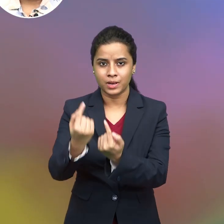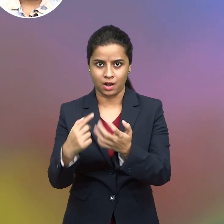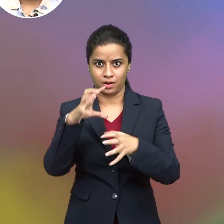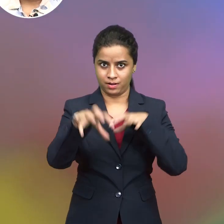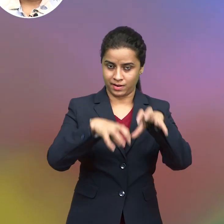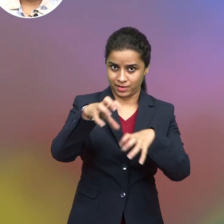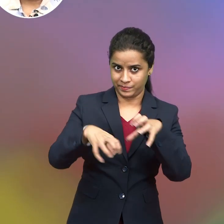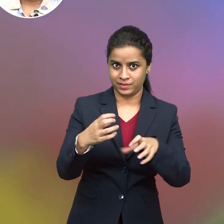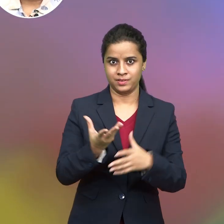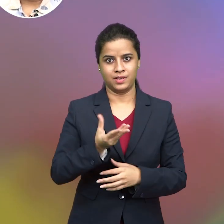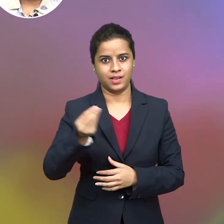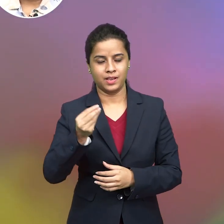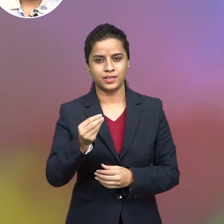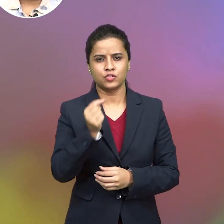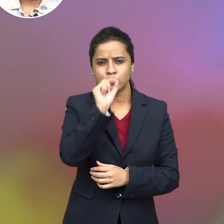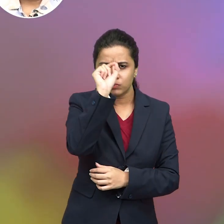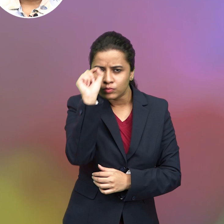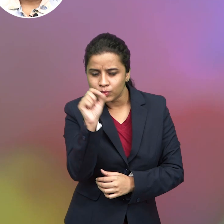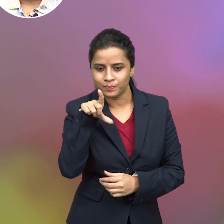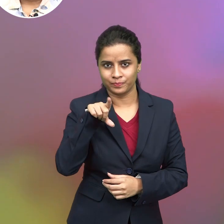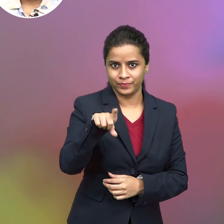animals, and microorganisms.